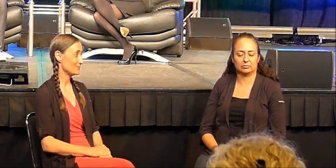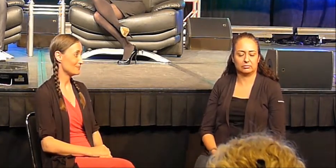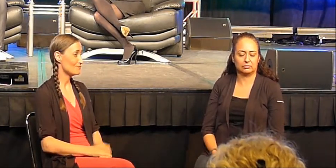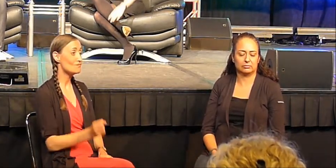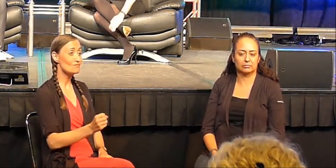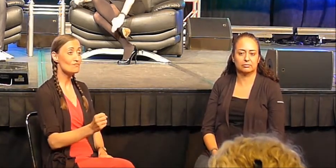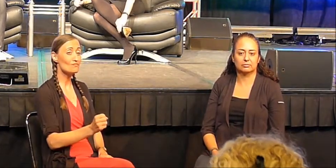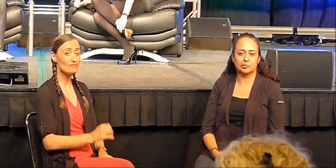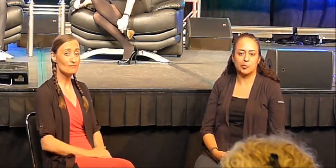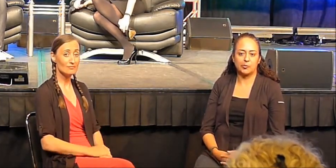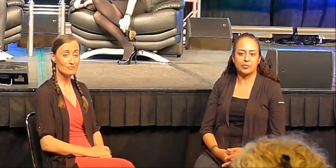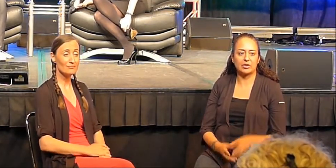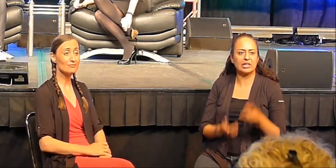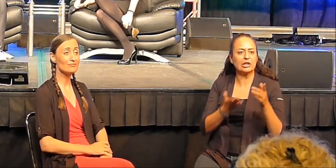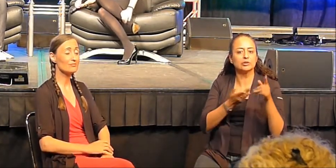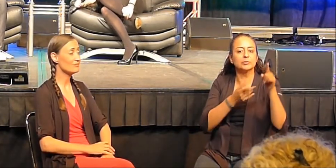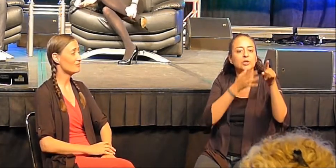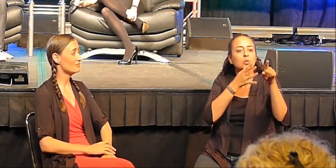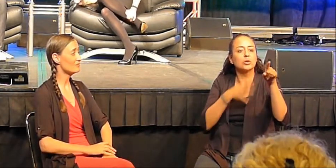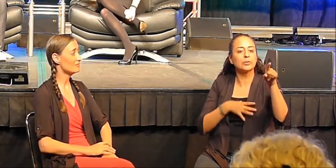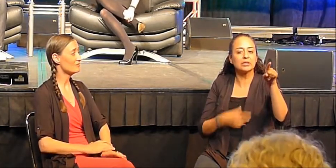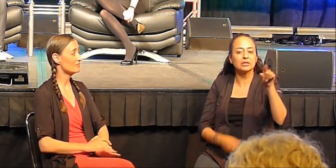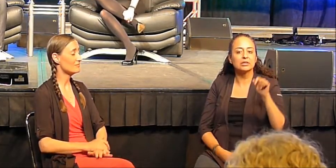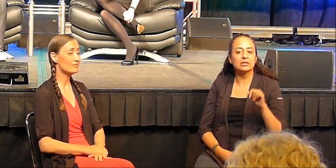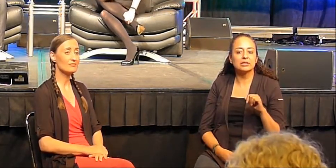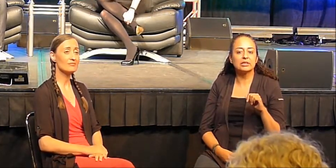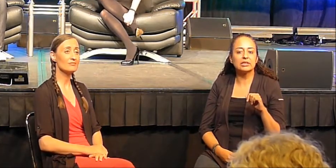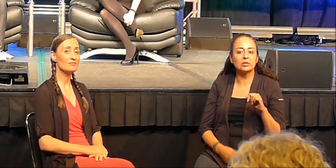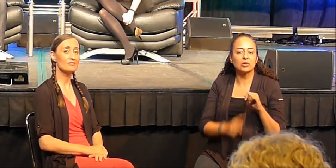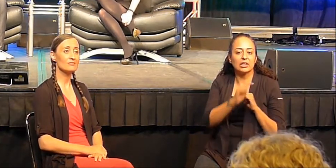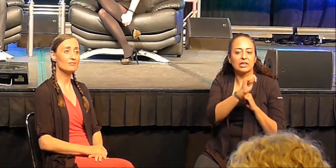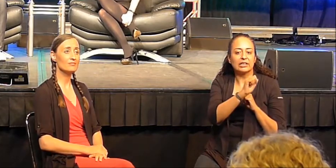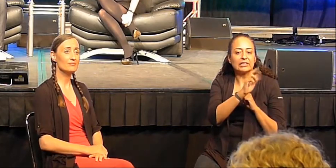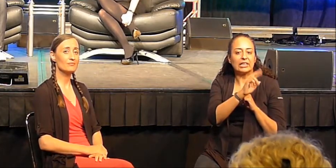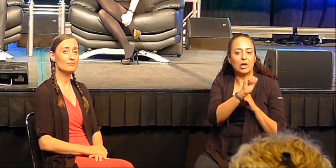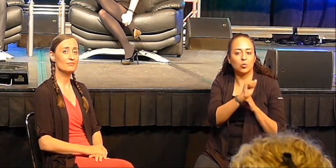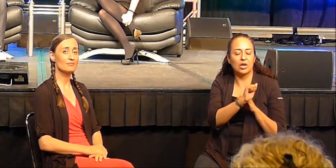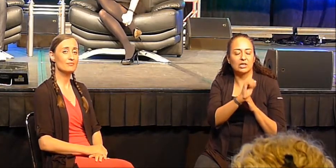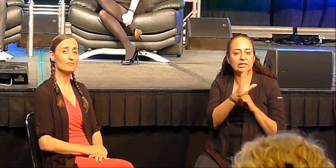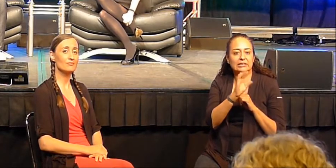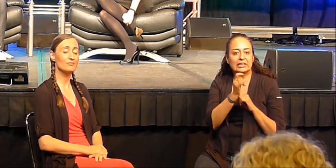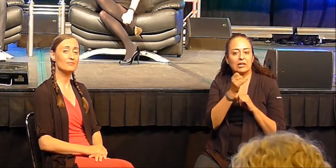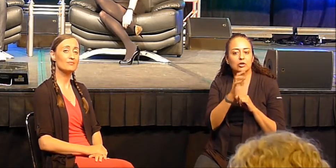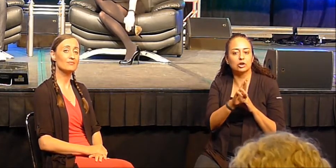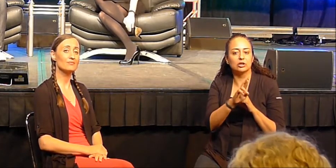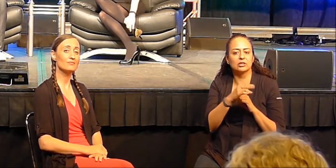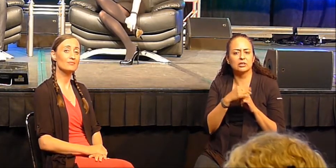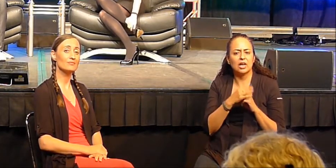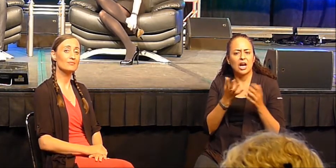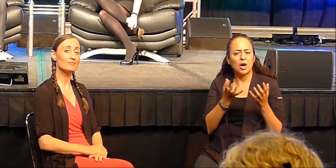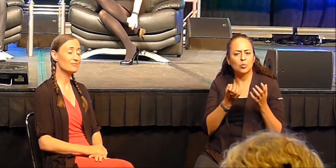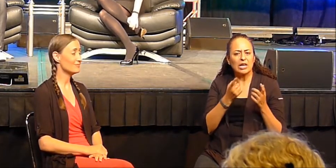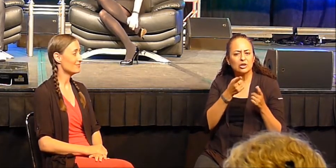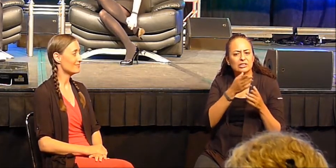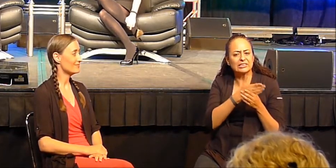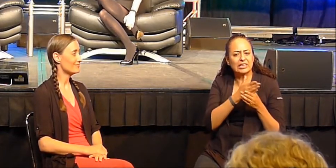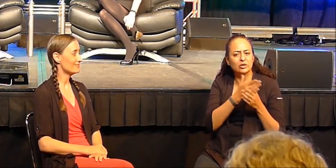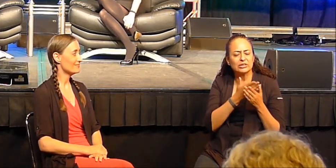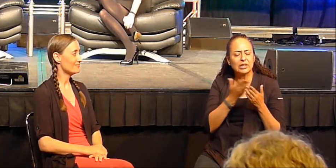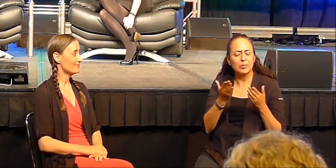sure. Hello, my name is Tara Sunter, and I wanted to have you share a memory from Twister.